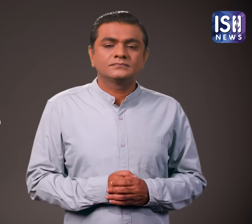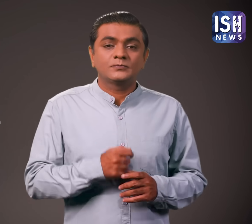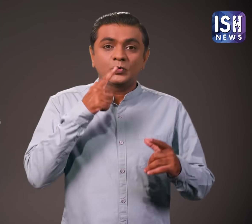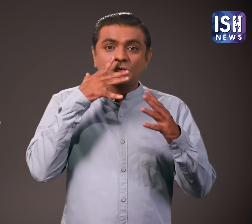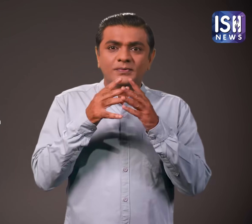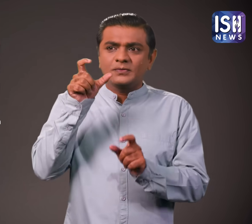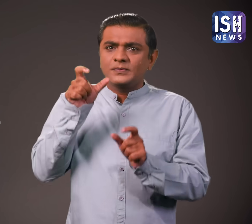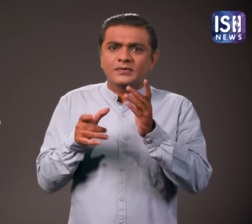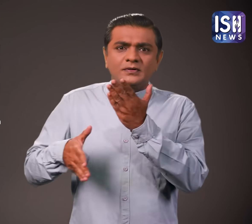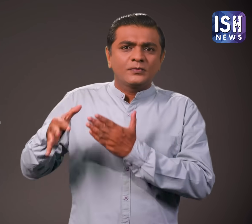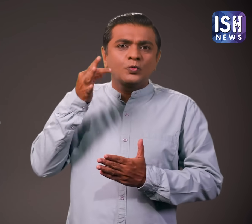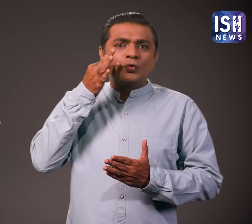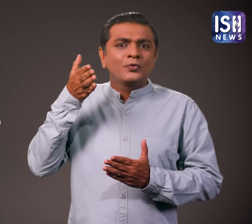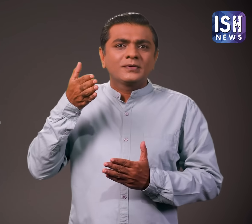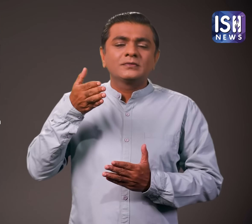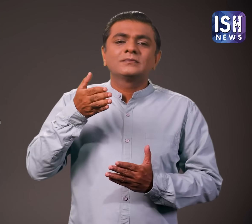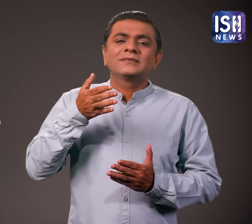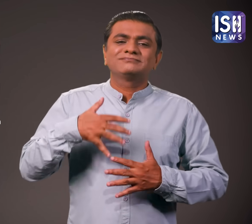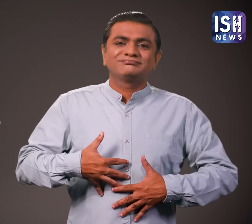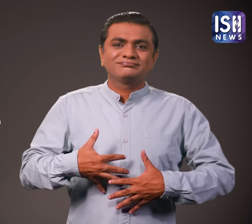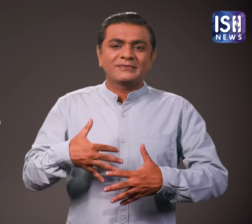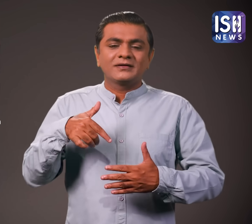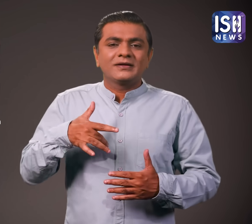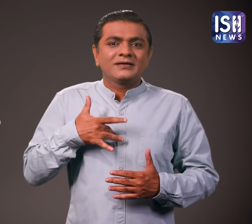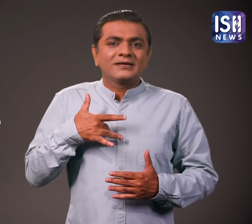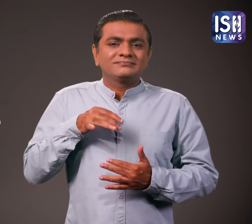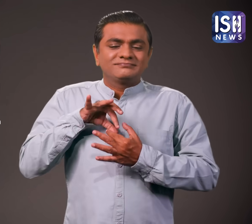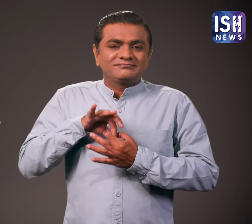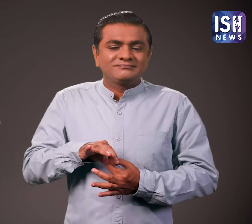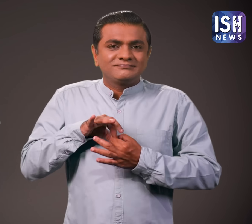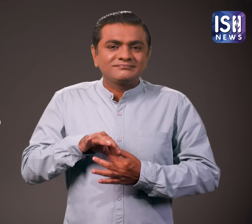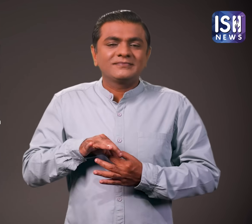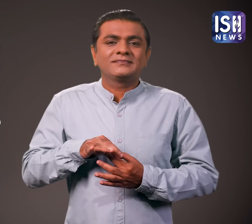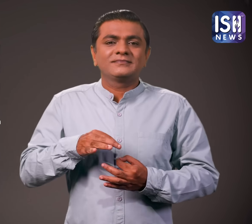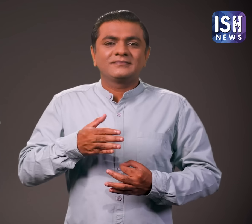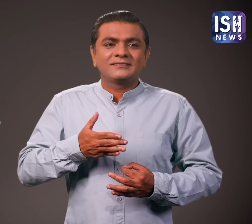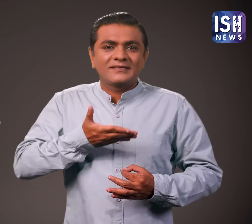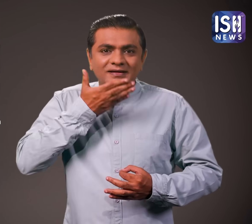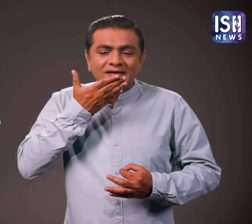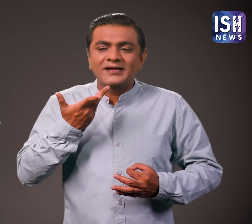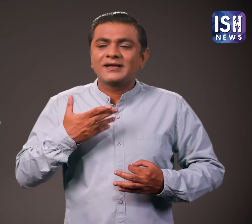Much like women who feel deep connection through the smell, warmth and communication with their babies.